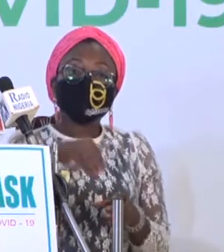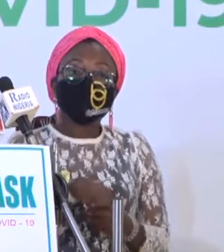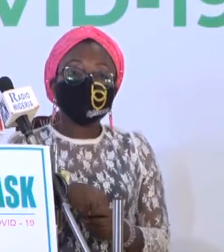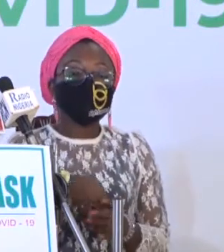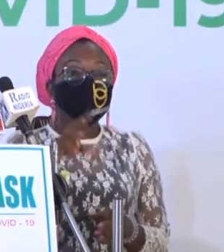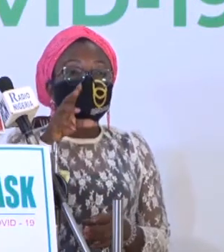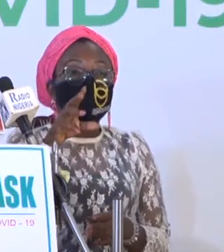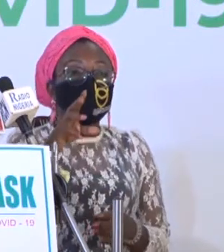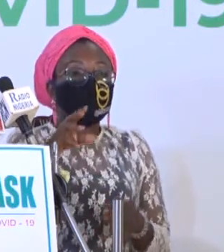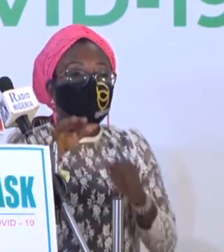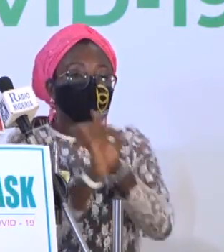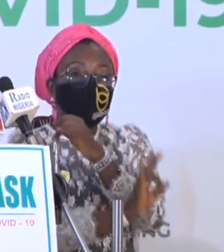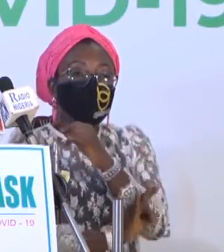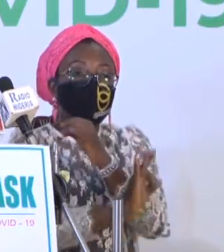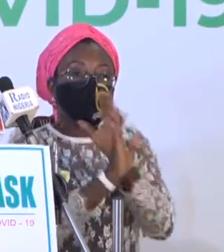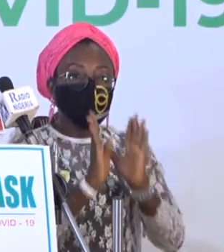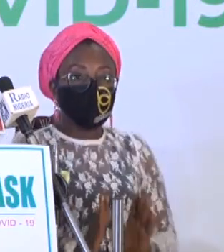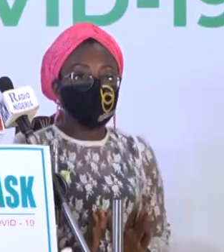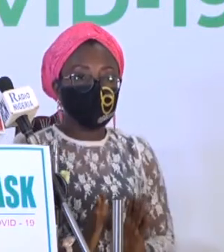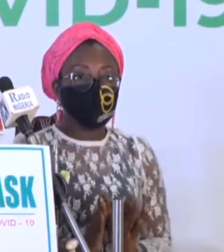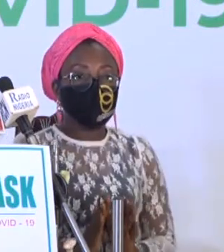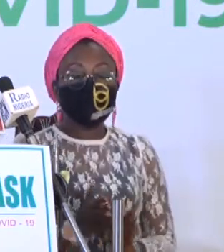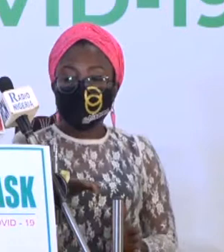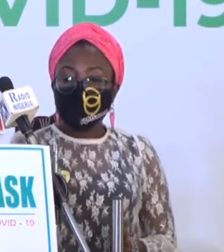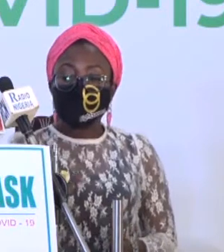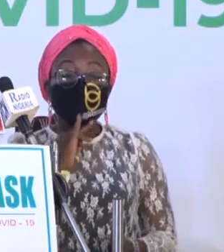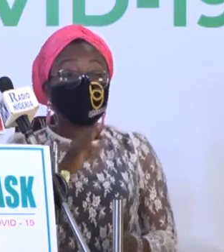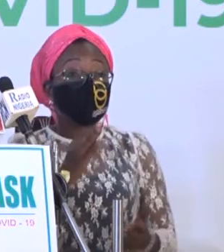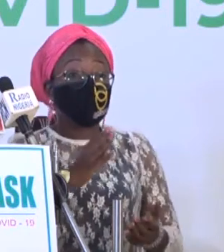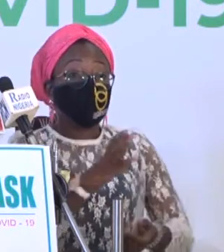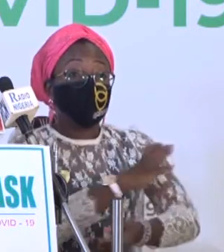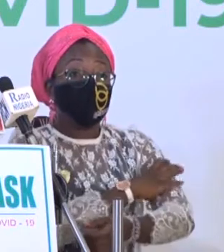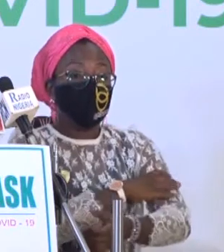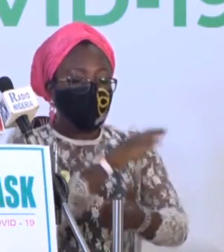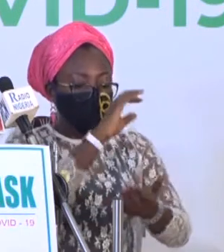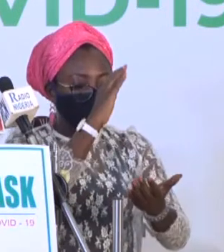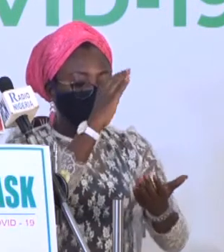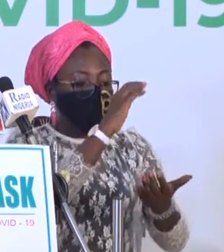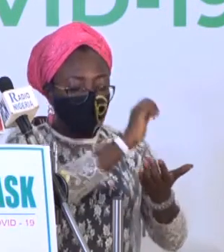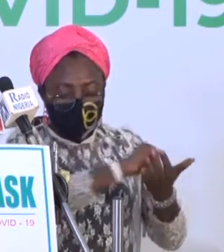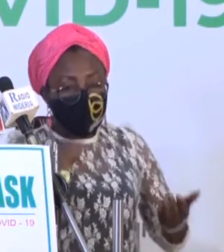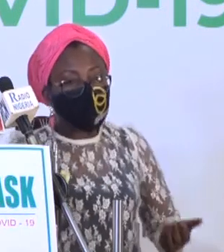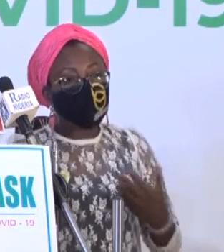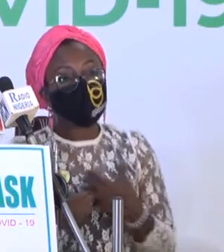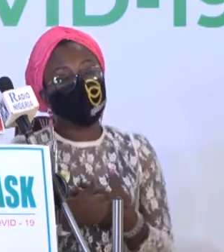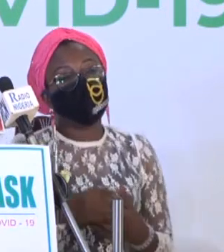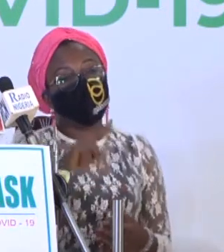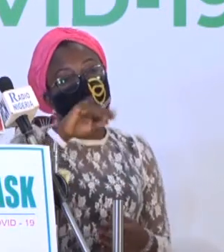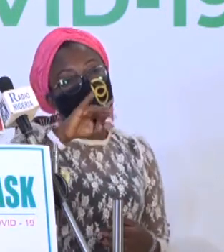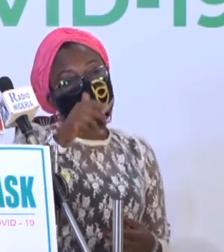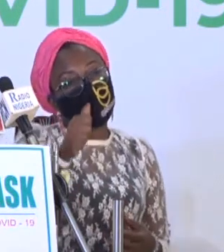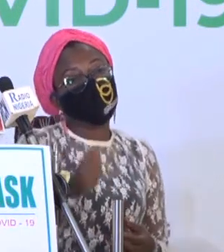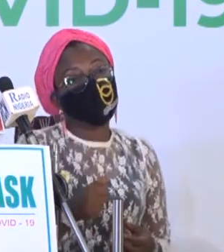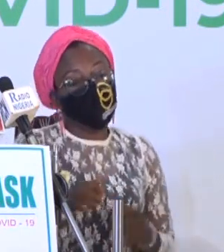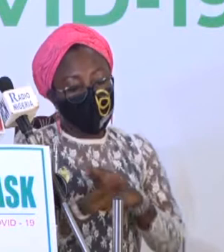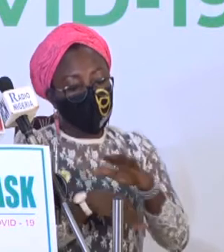non-Nigerians. There is a power to revoke a visa. Even the Comptroller General has a power to revoke a visa. So based on the